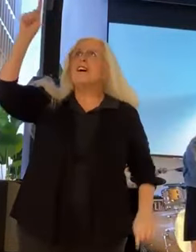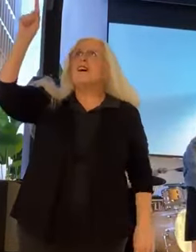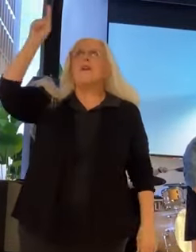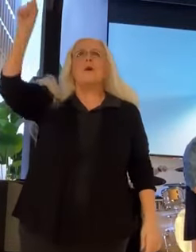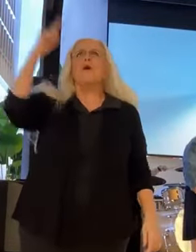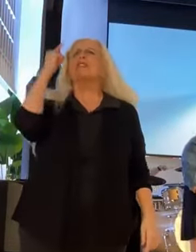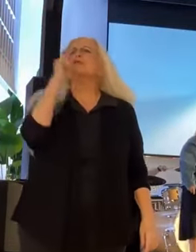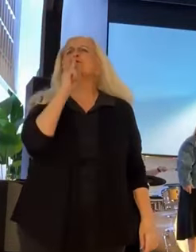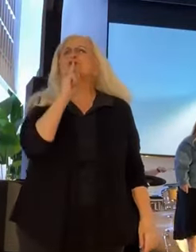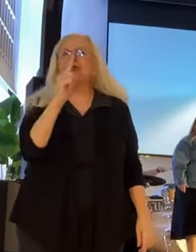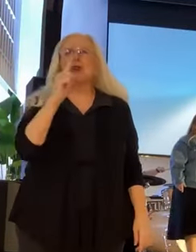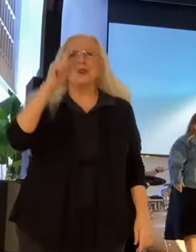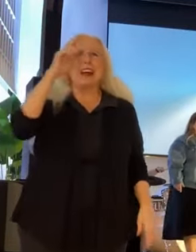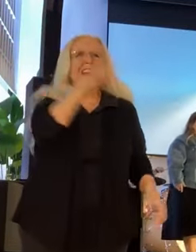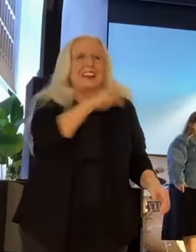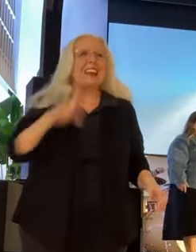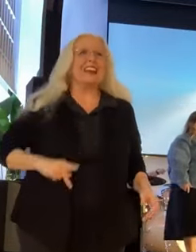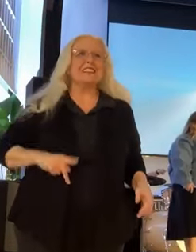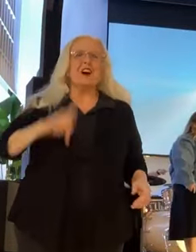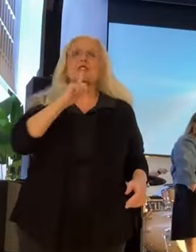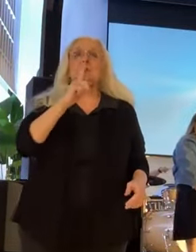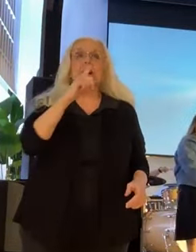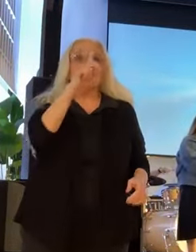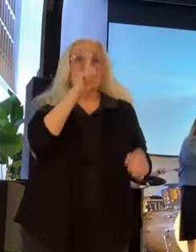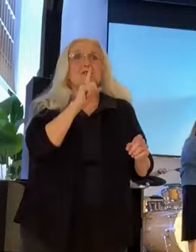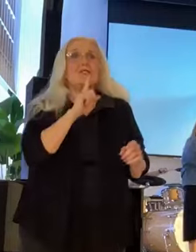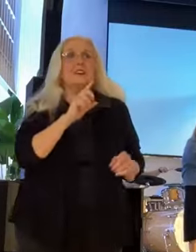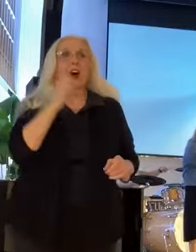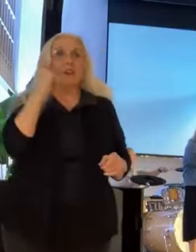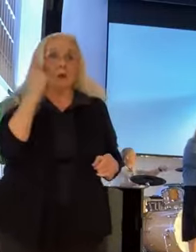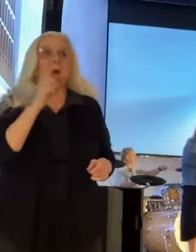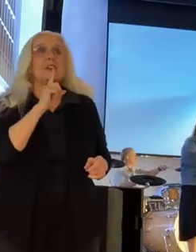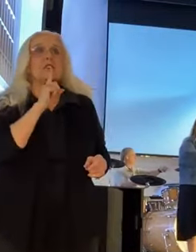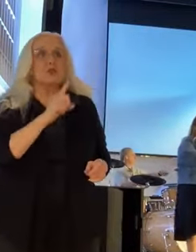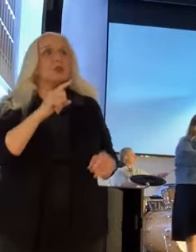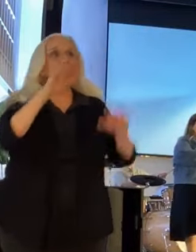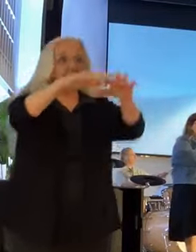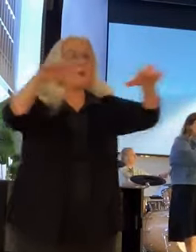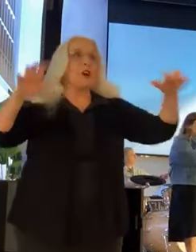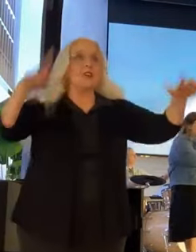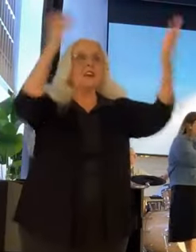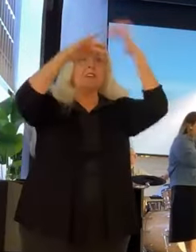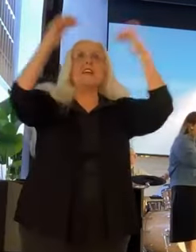true King who sits on the one true throne of heaven.